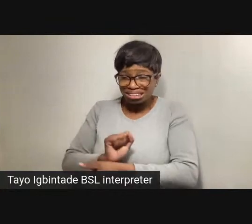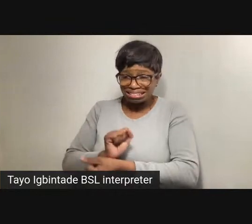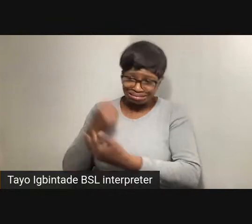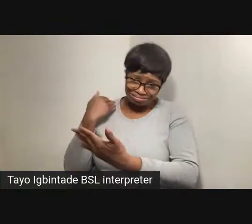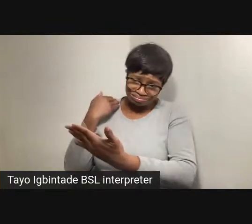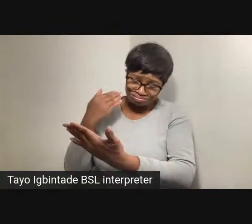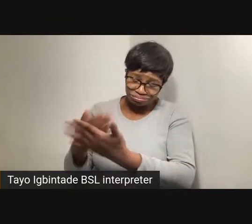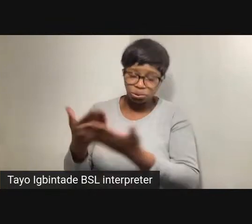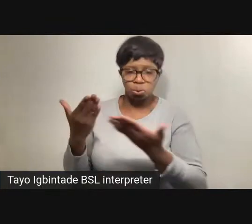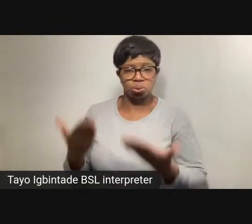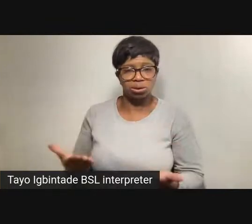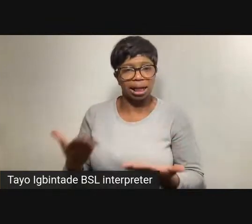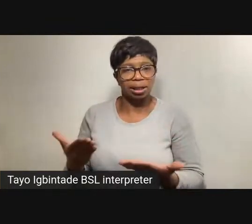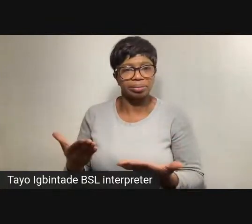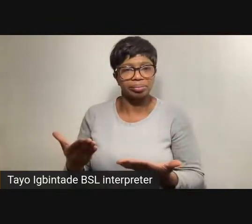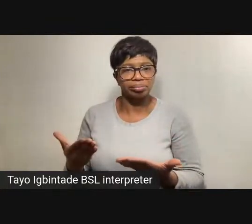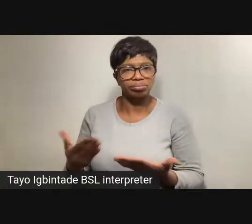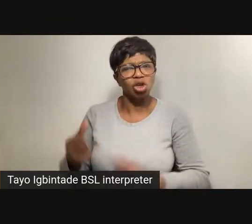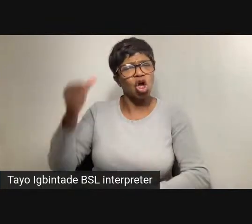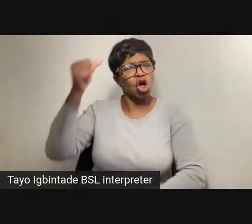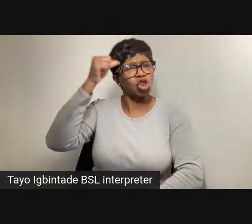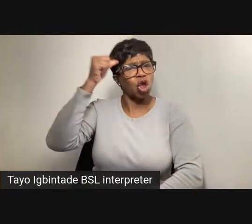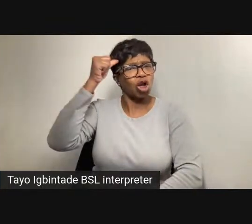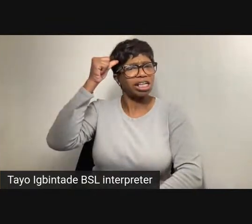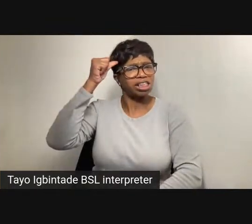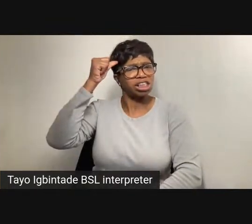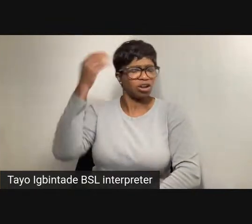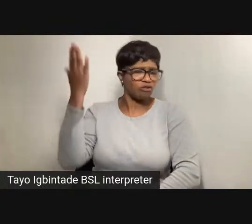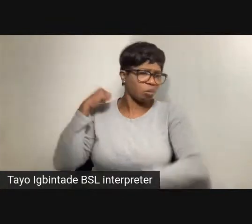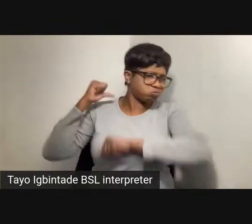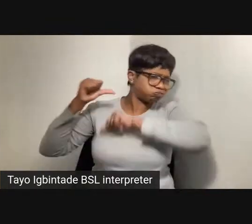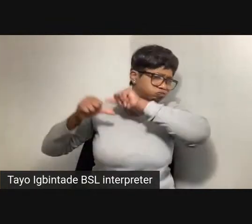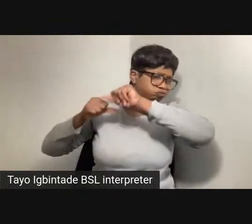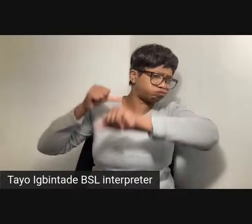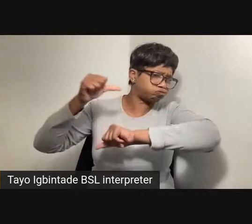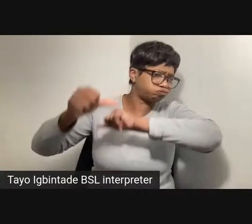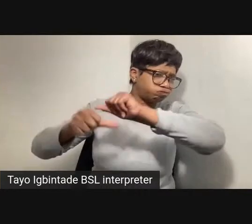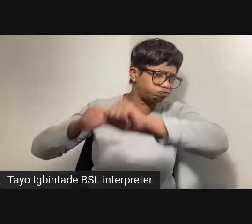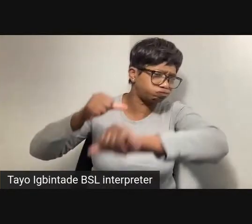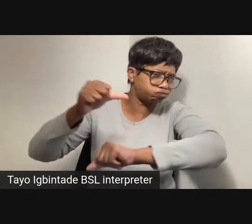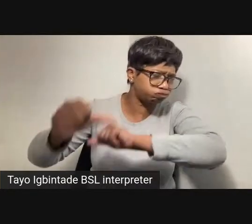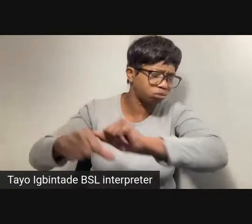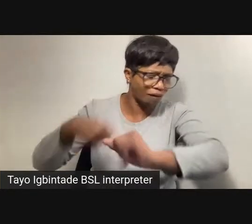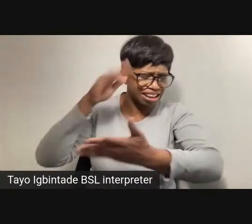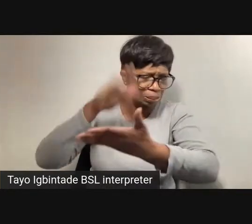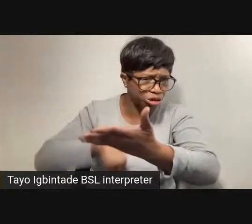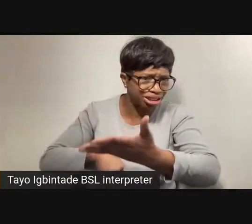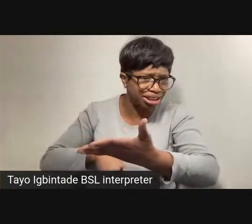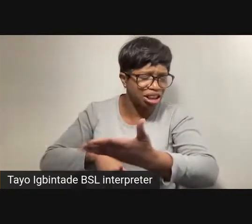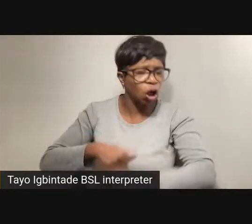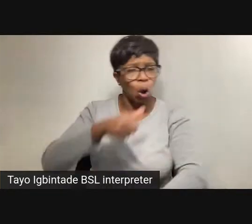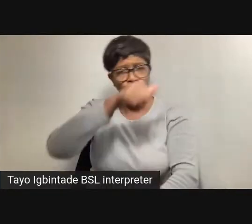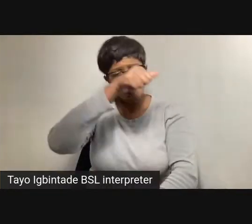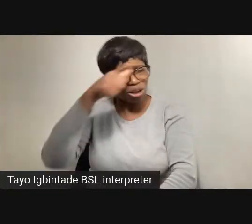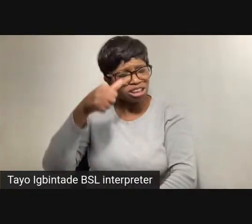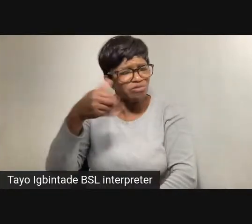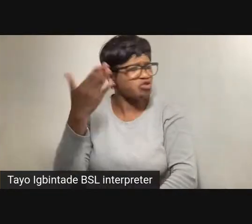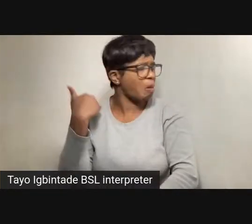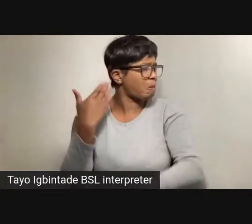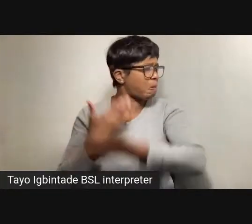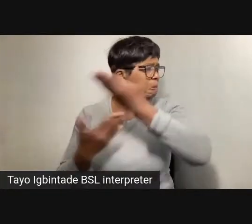Knowledge that came through generations of lived experiences, wisdom that built on ancient knowledge